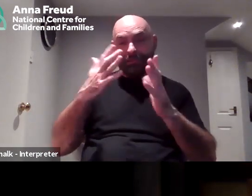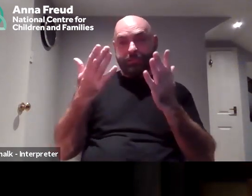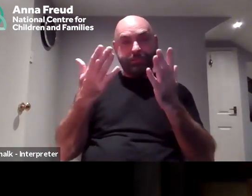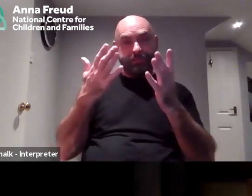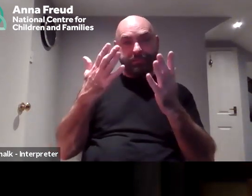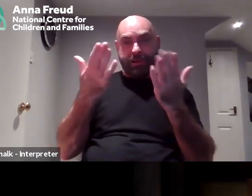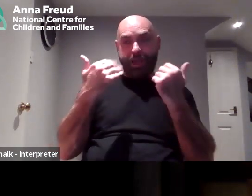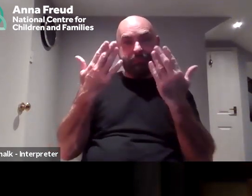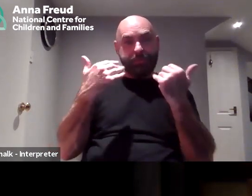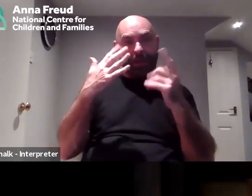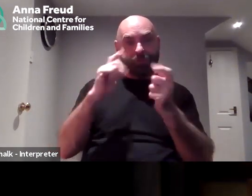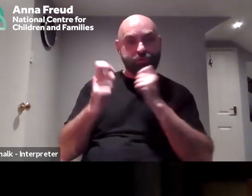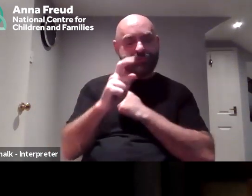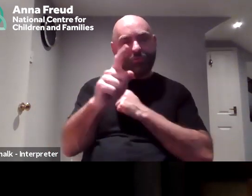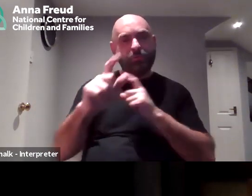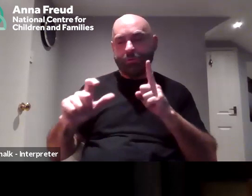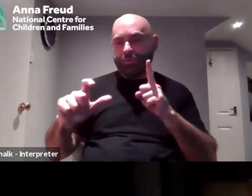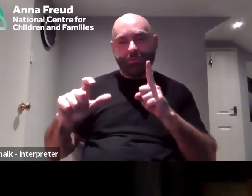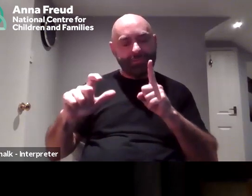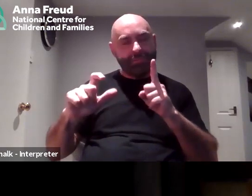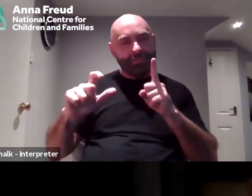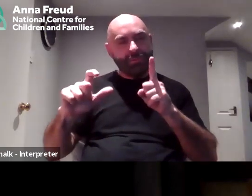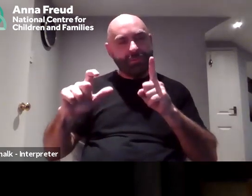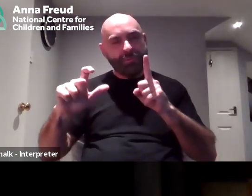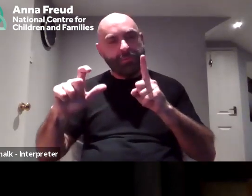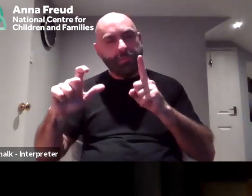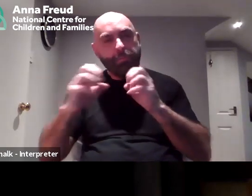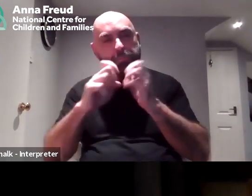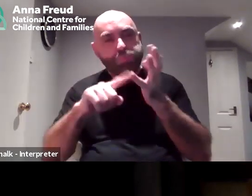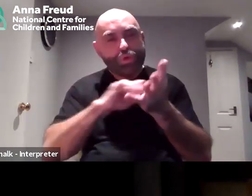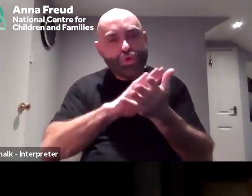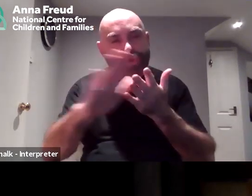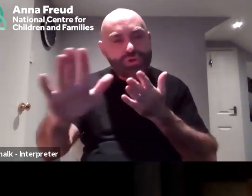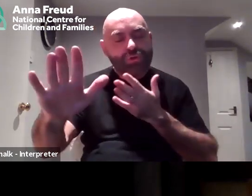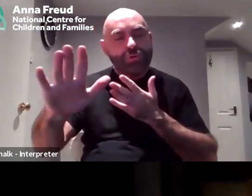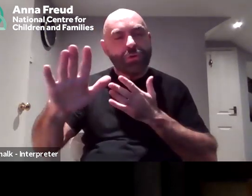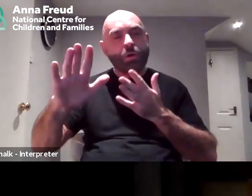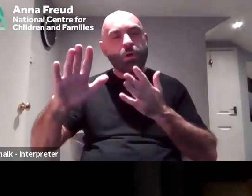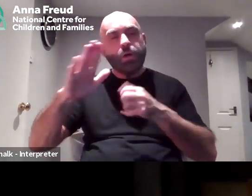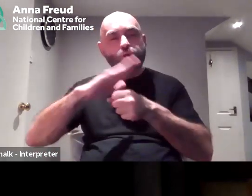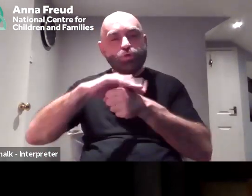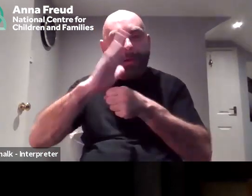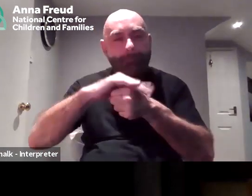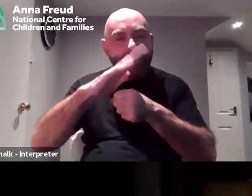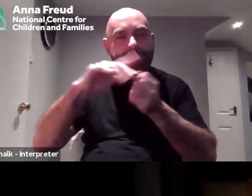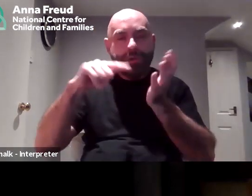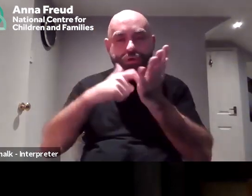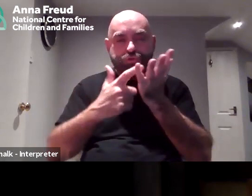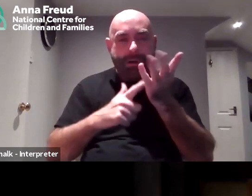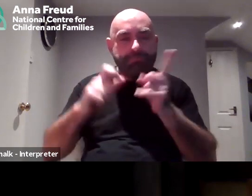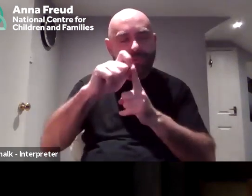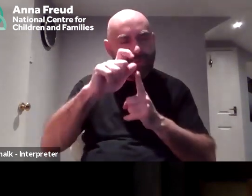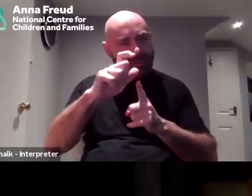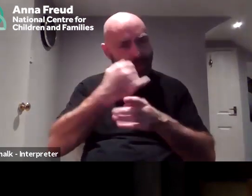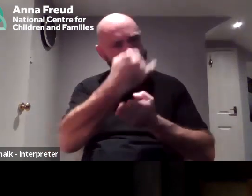Bush was against climate change, and Donald Trump was against recognition of climate change. And that served the narrow economic